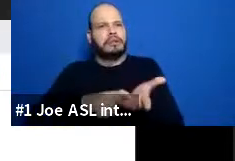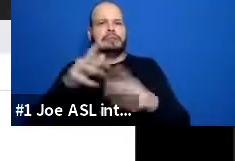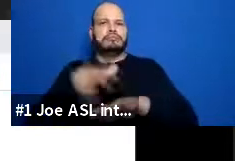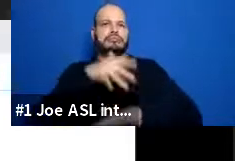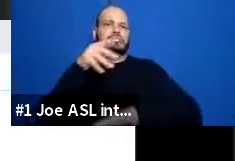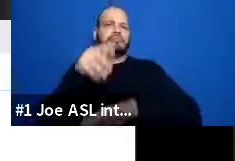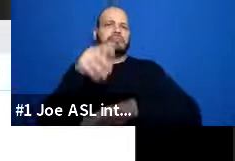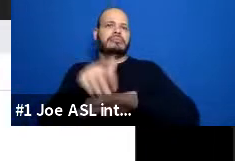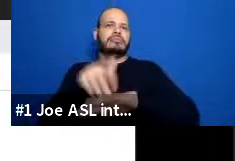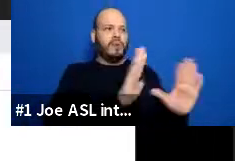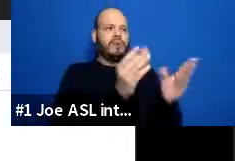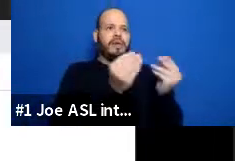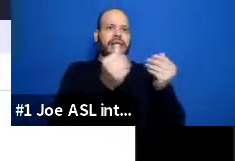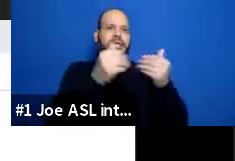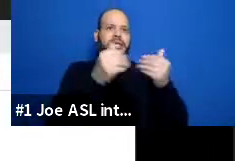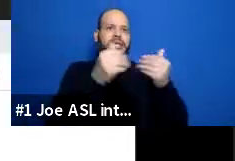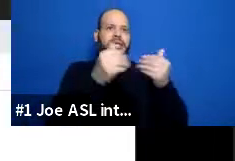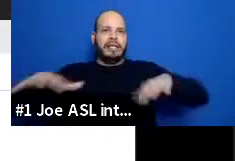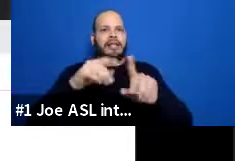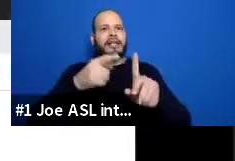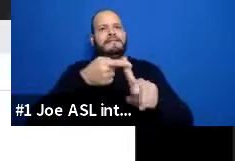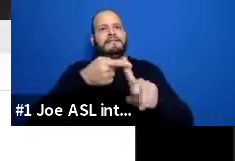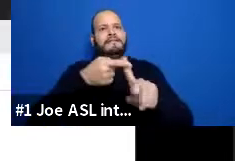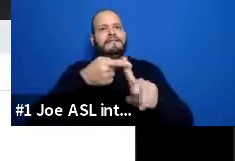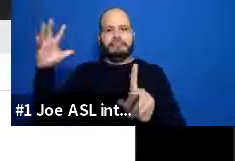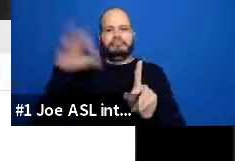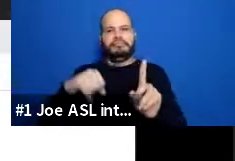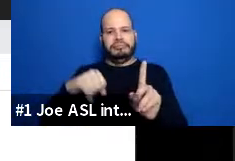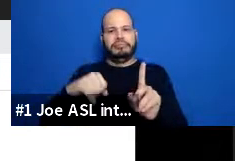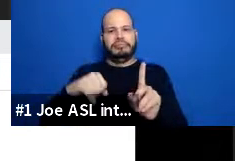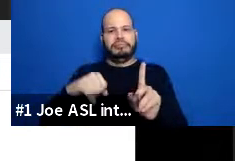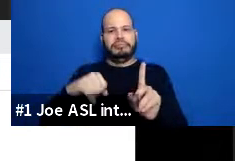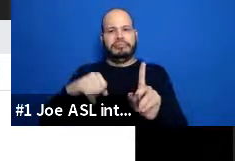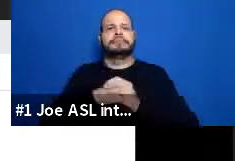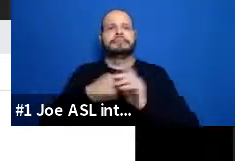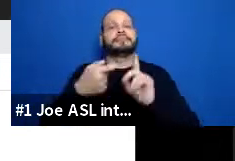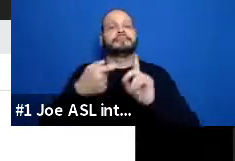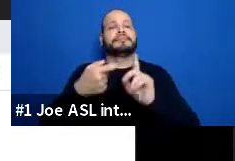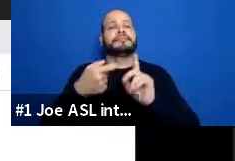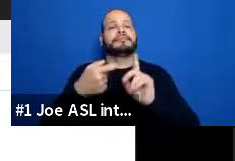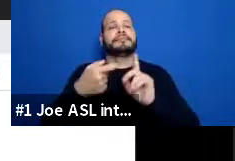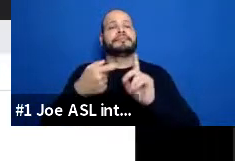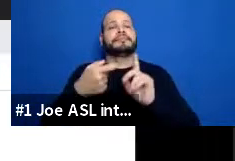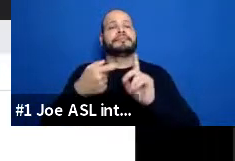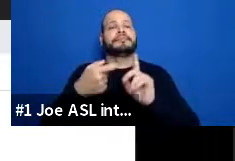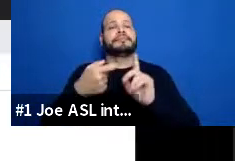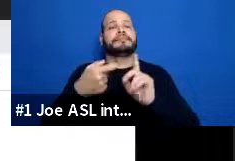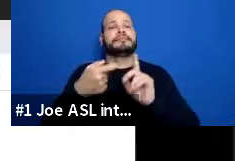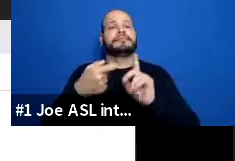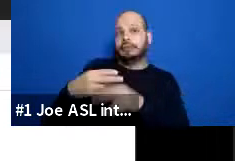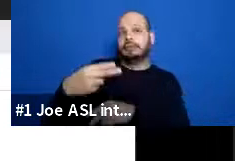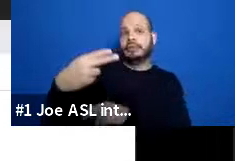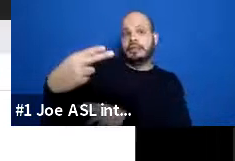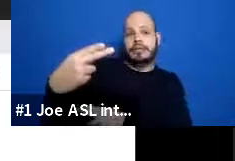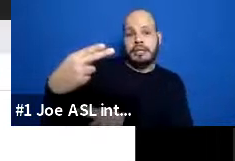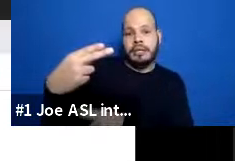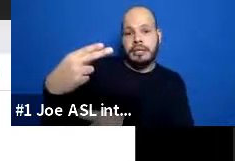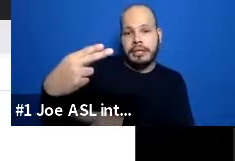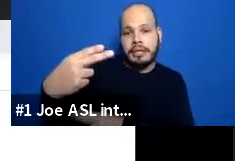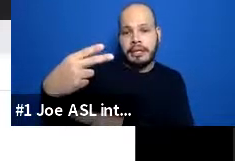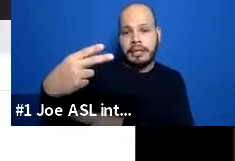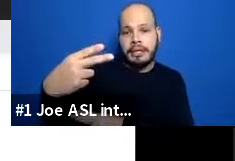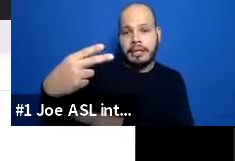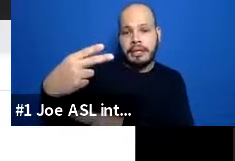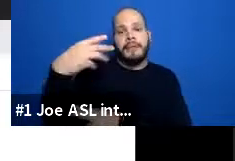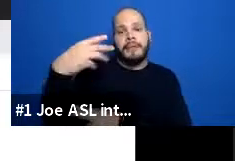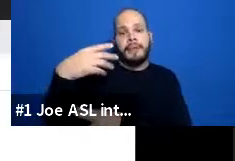I'm joining this call from Haudenosaunee and Anishinaabe lands in Toronto, currently known as Toronto. And if you do